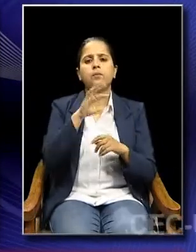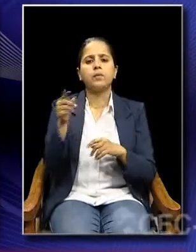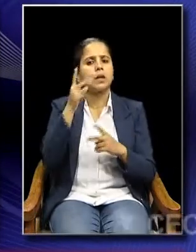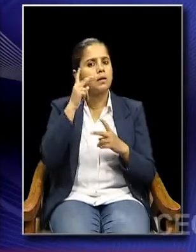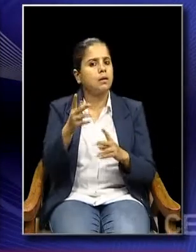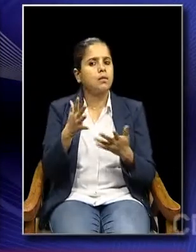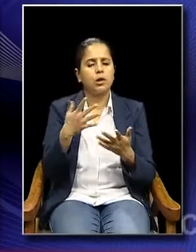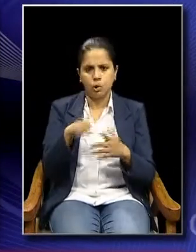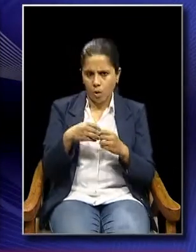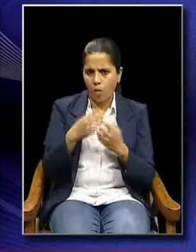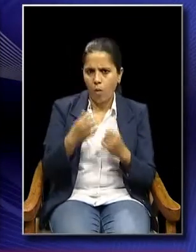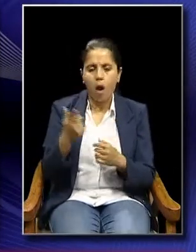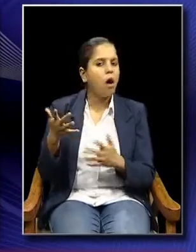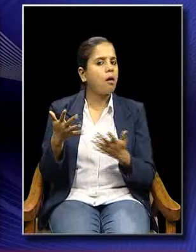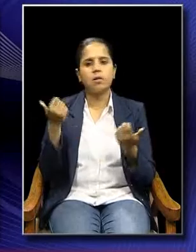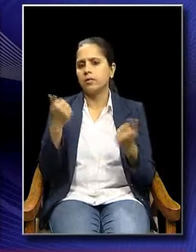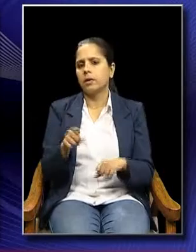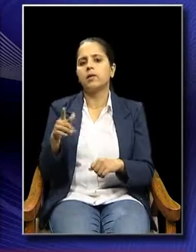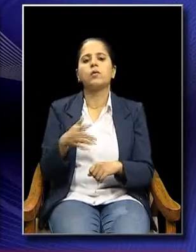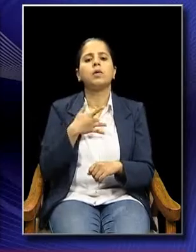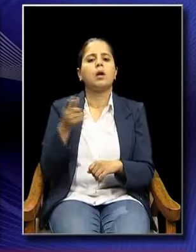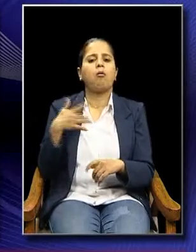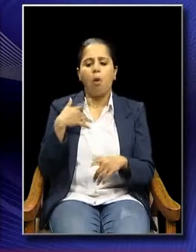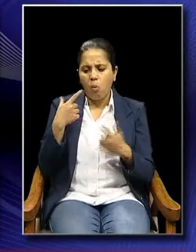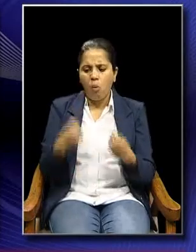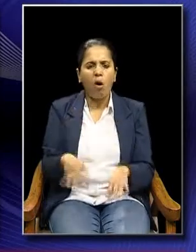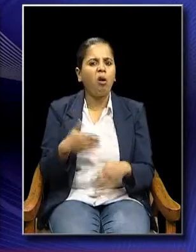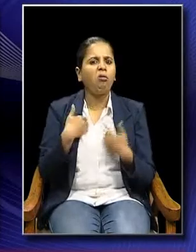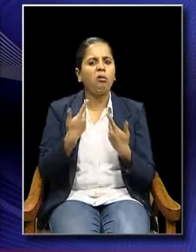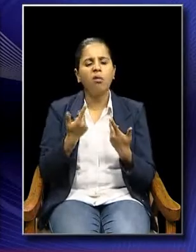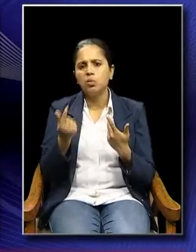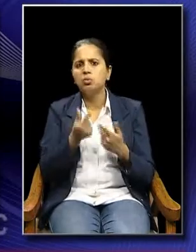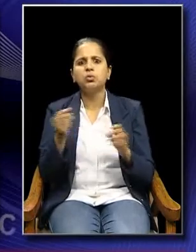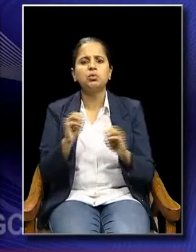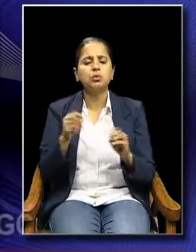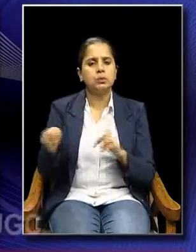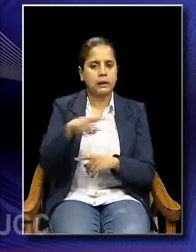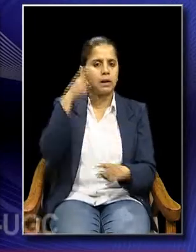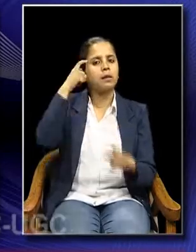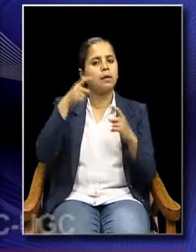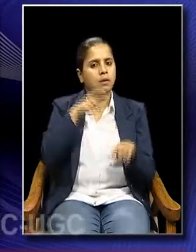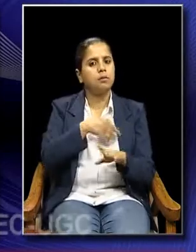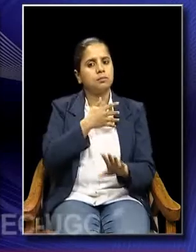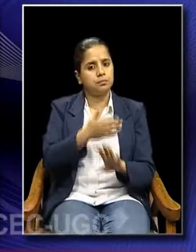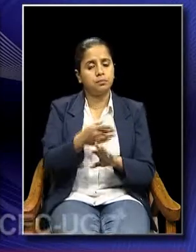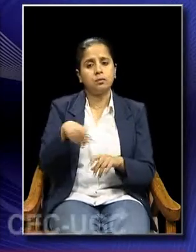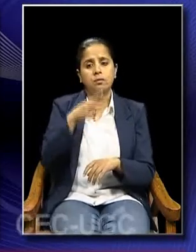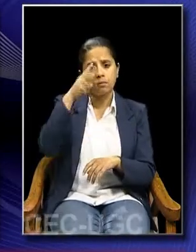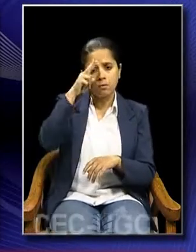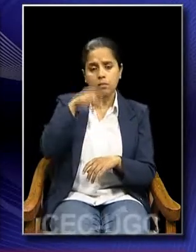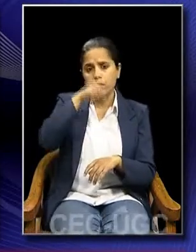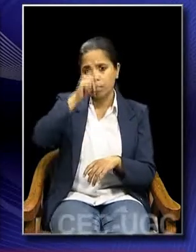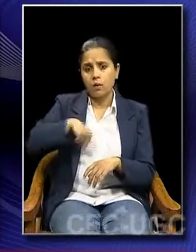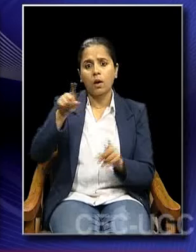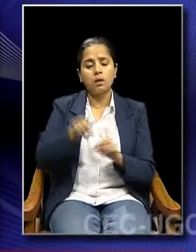seek employment, and they felt that they were worthless at that point of time. And the concerns of the Indian